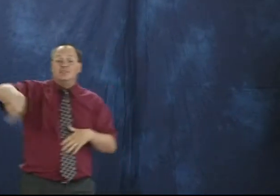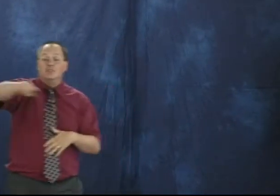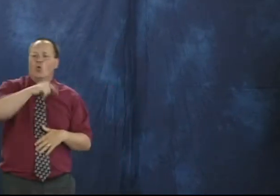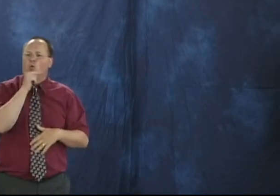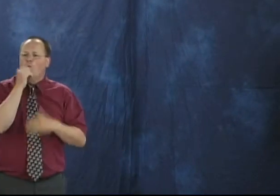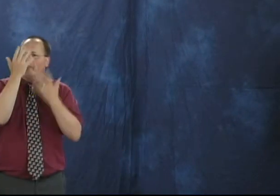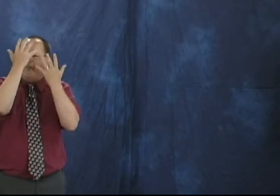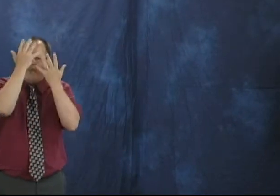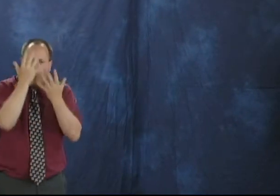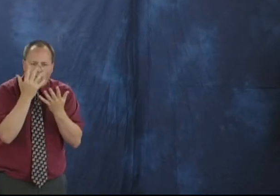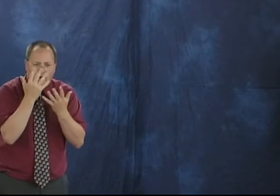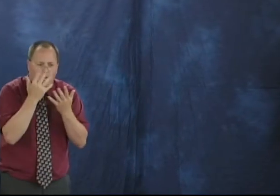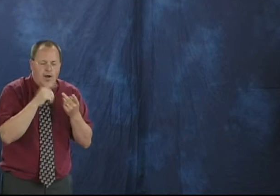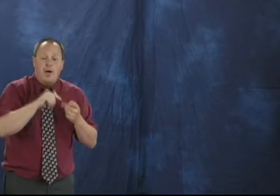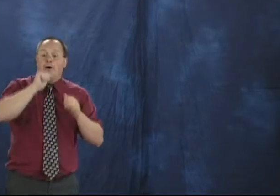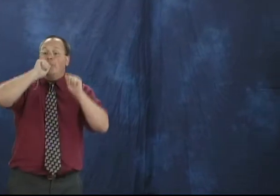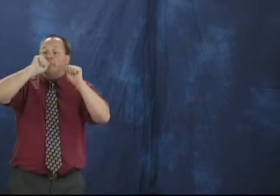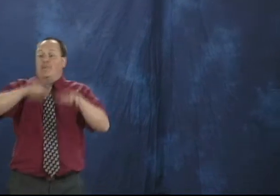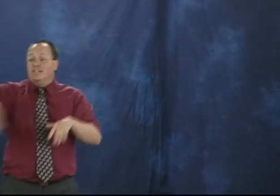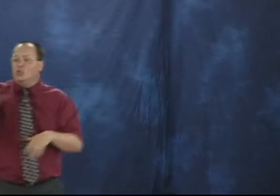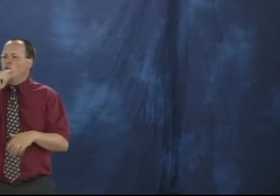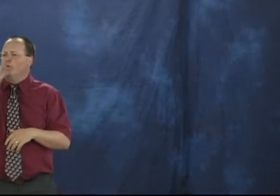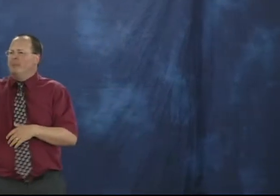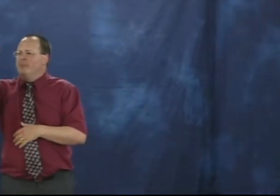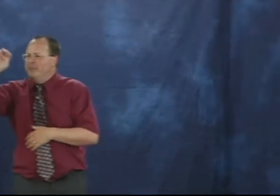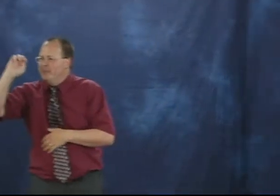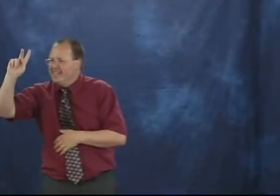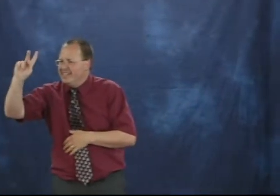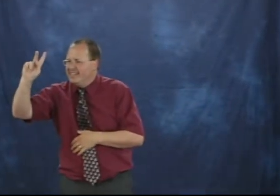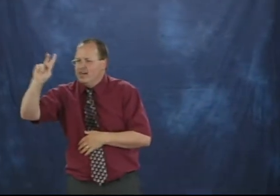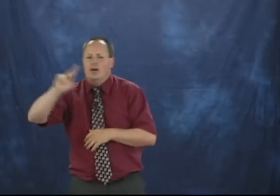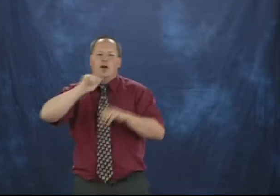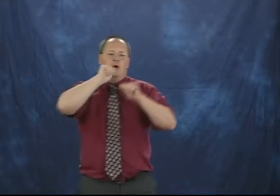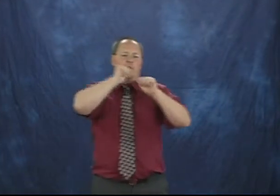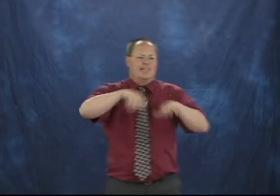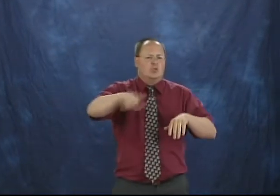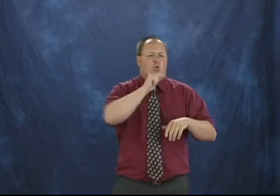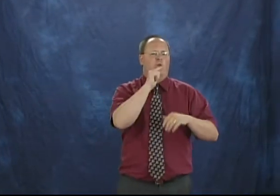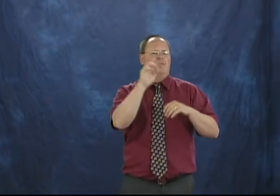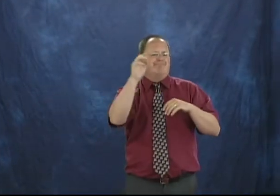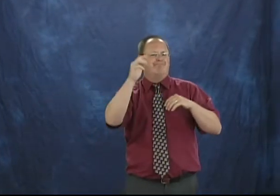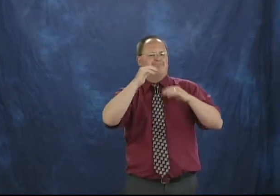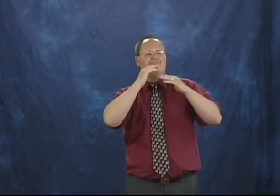Jesus used this term for those who are poor in spirit, those who mourn, those who are meek,